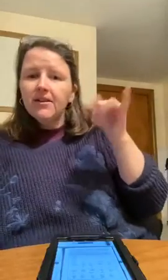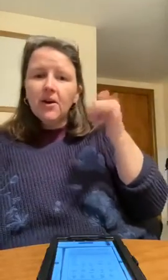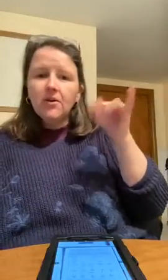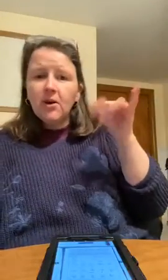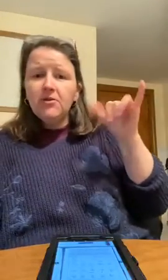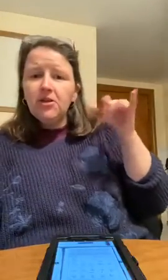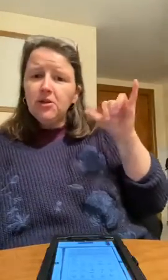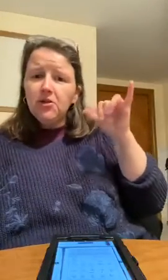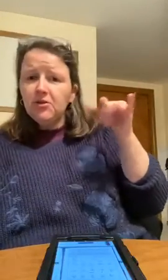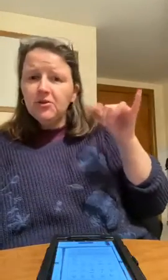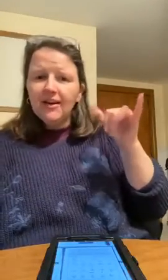yo dude,